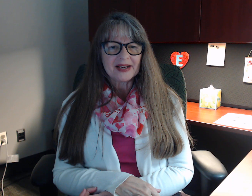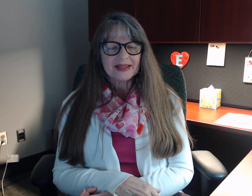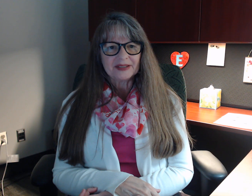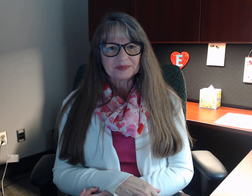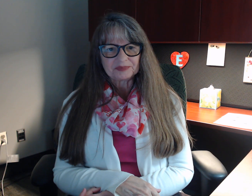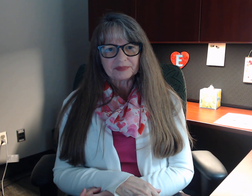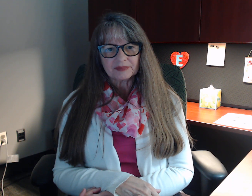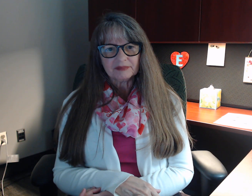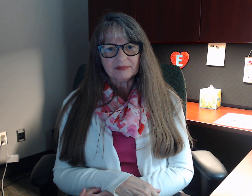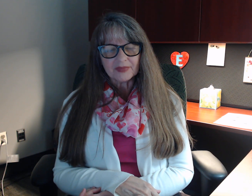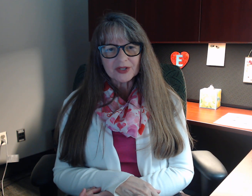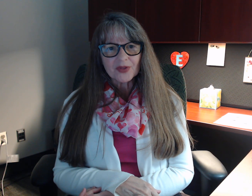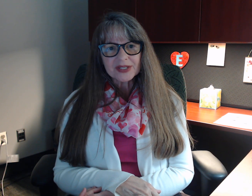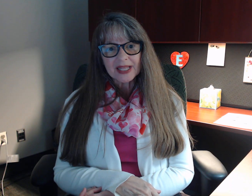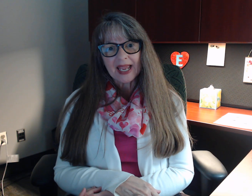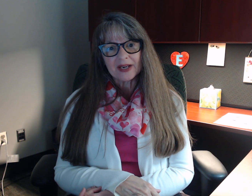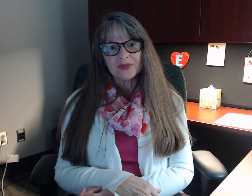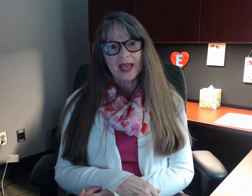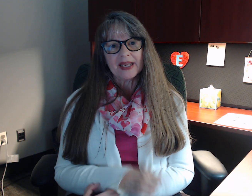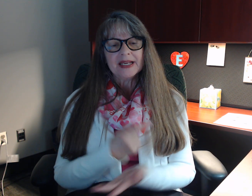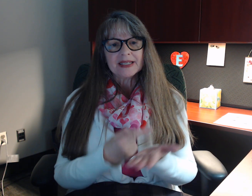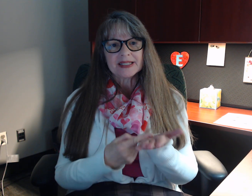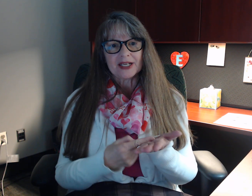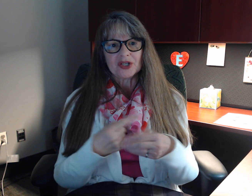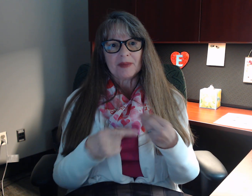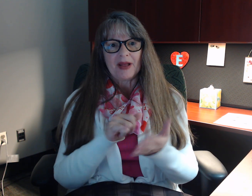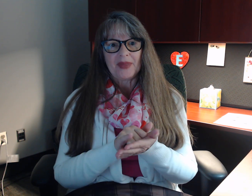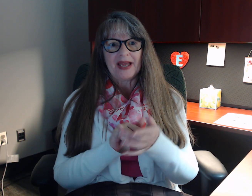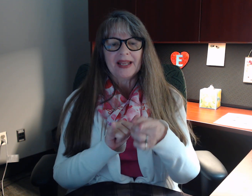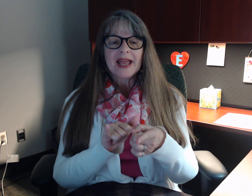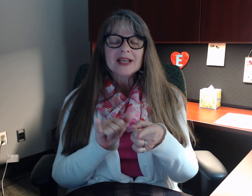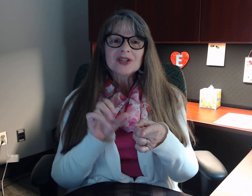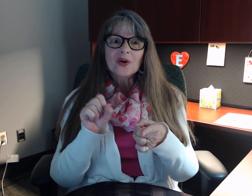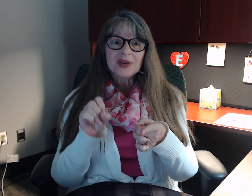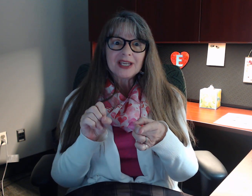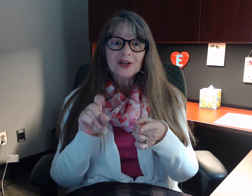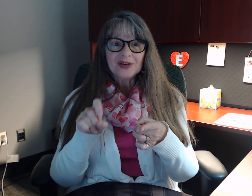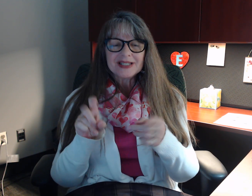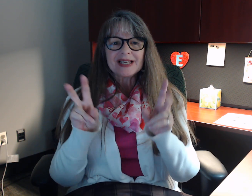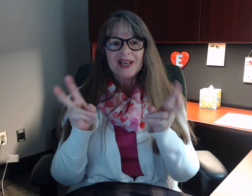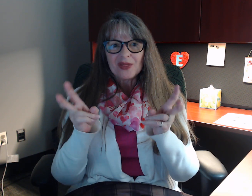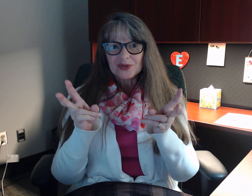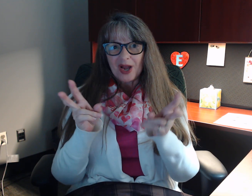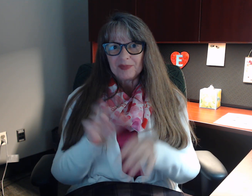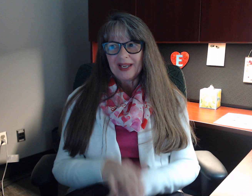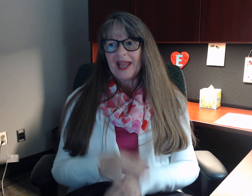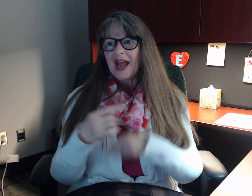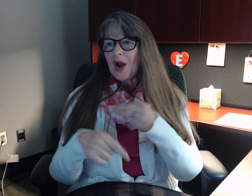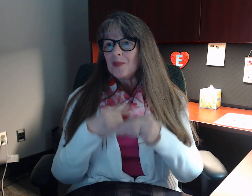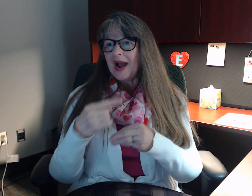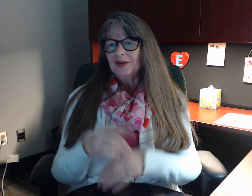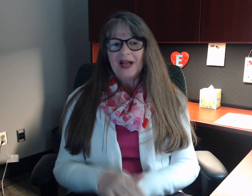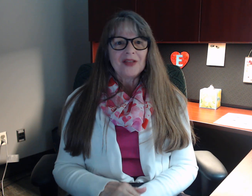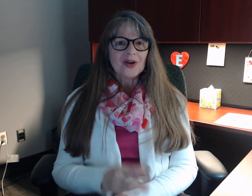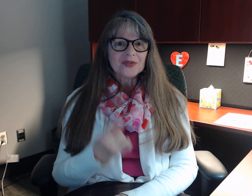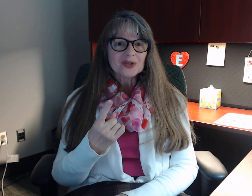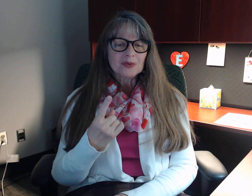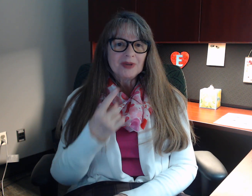thing. So that's the kind of that discussion about that. So here is another topic about, I thought this would be kind